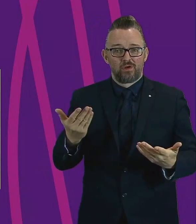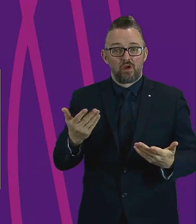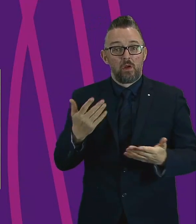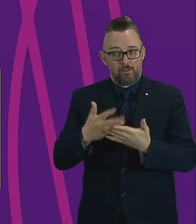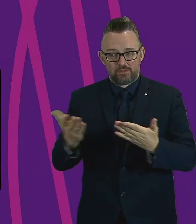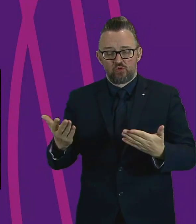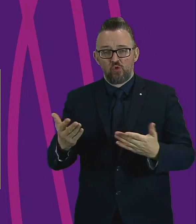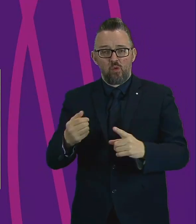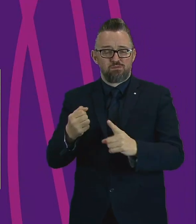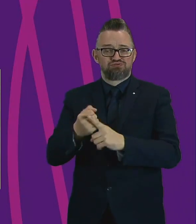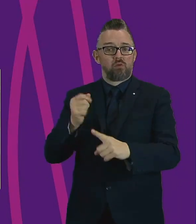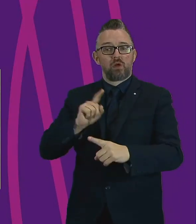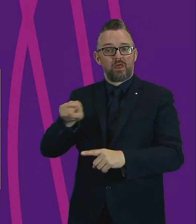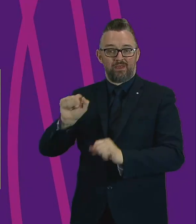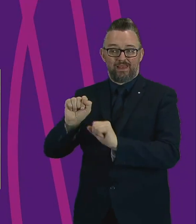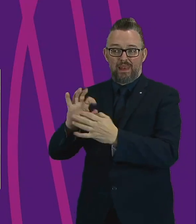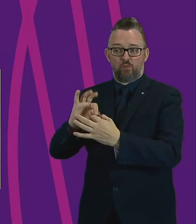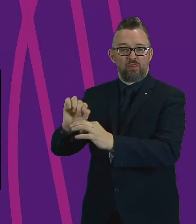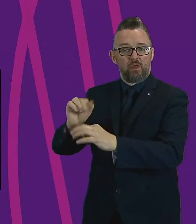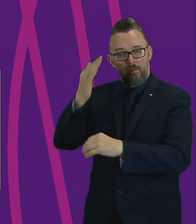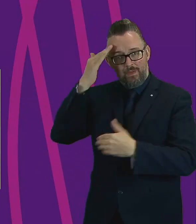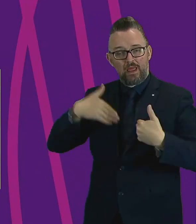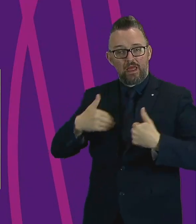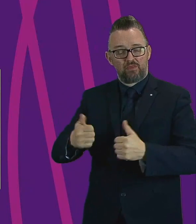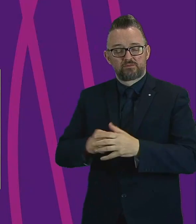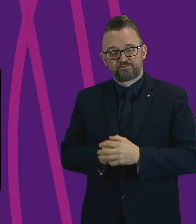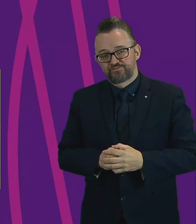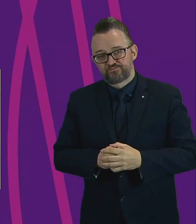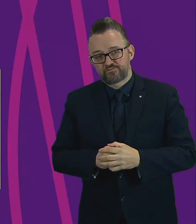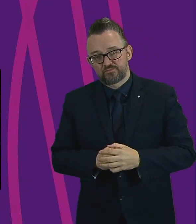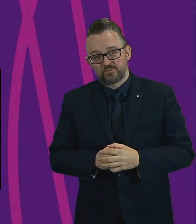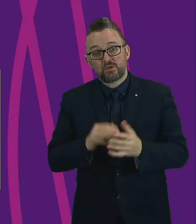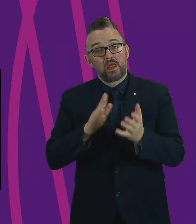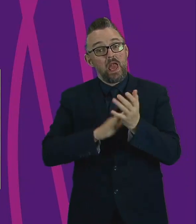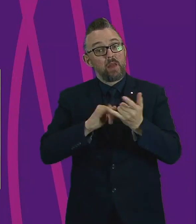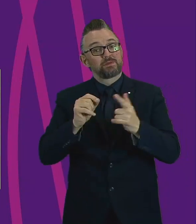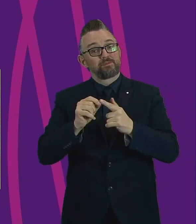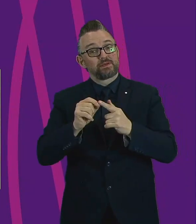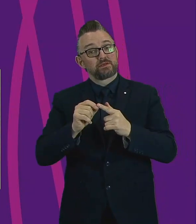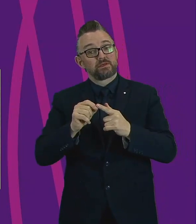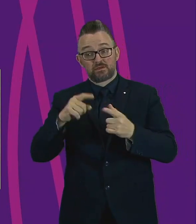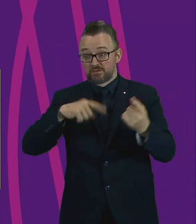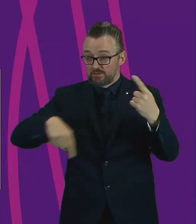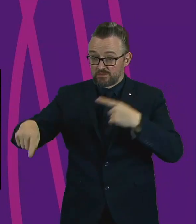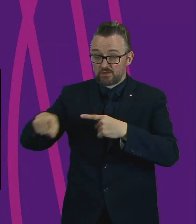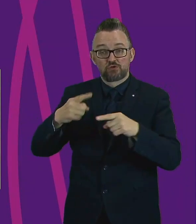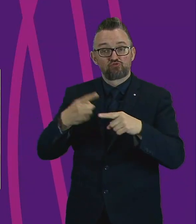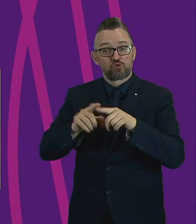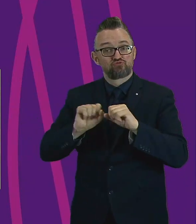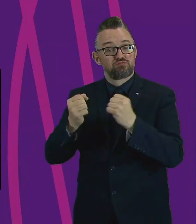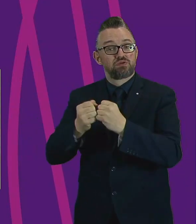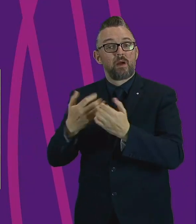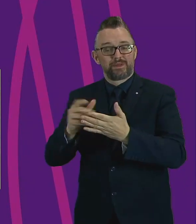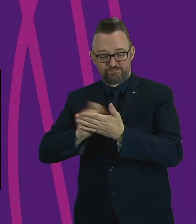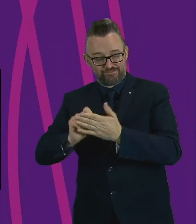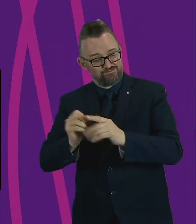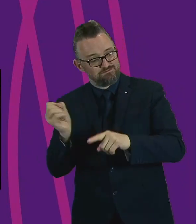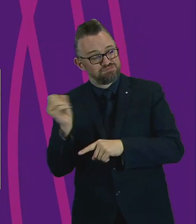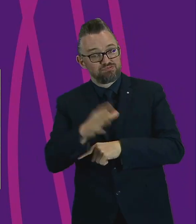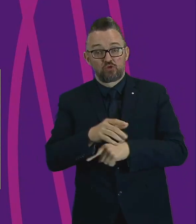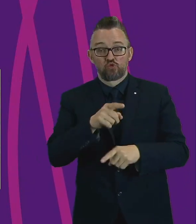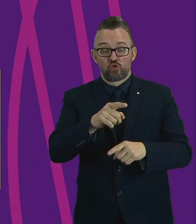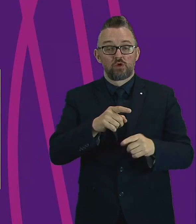impact on their mental well-being. MSP members of the cross-party group have written to the Health Secretary in detail asking for her to look into